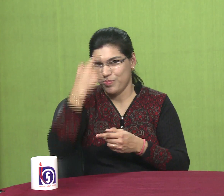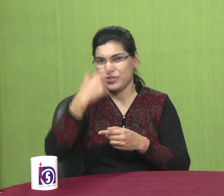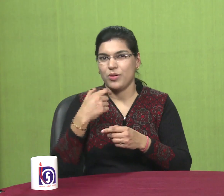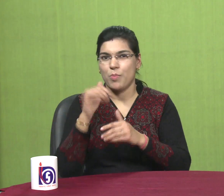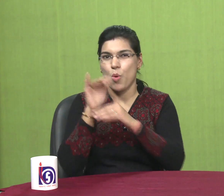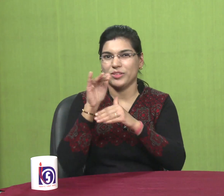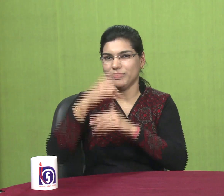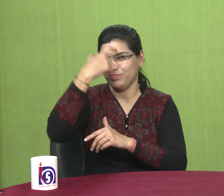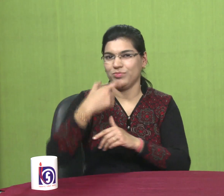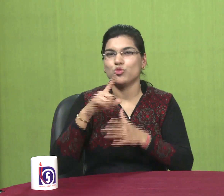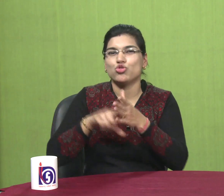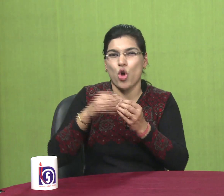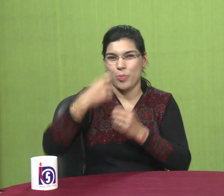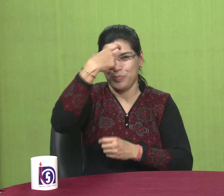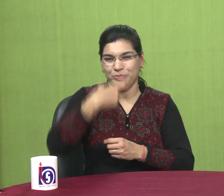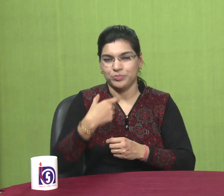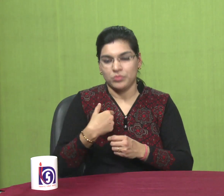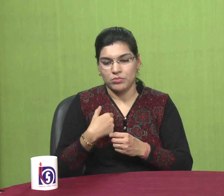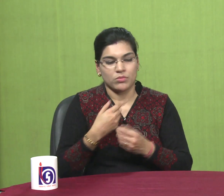travels over the internet.